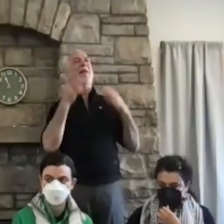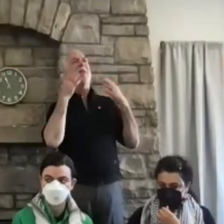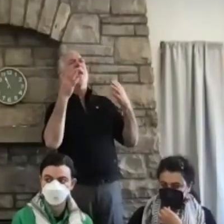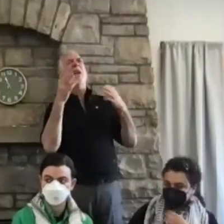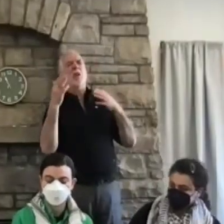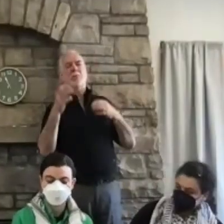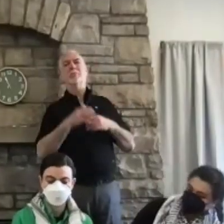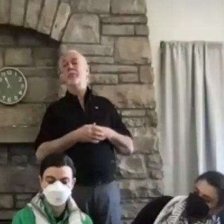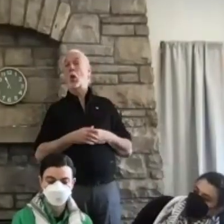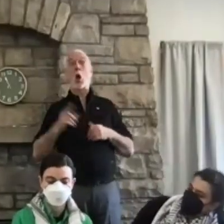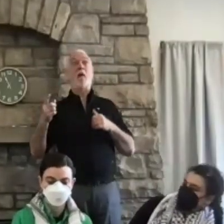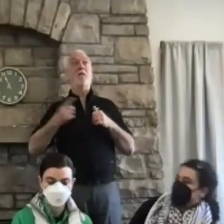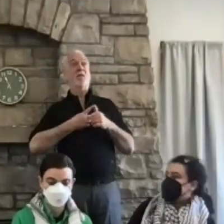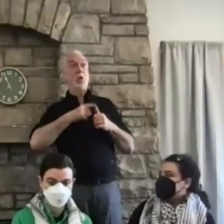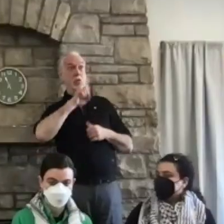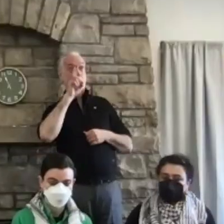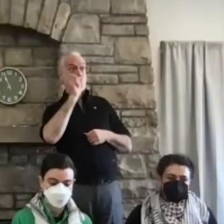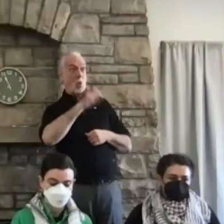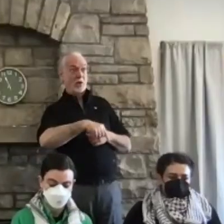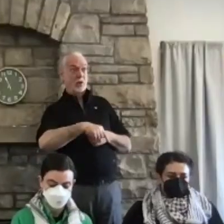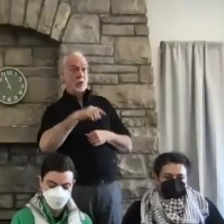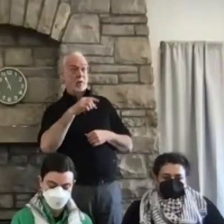everyone. So our first question,